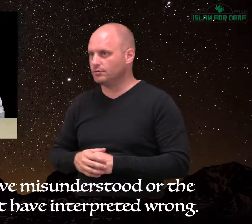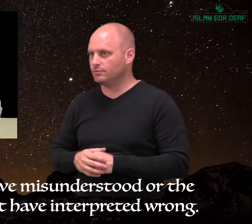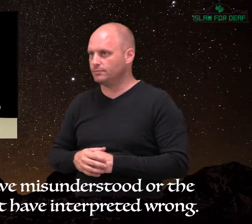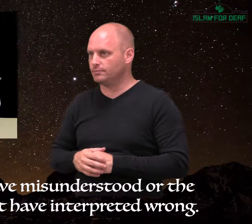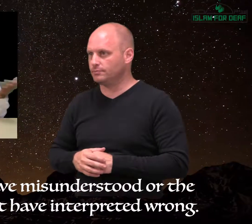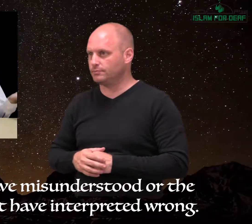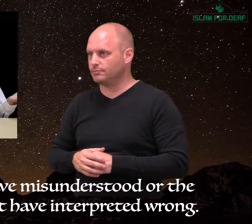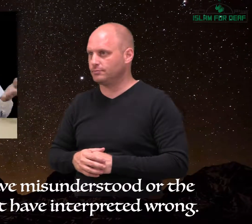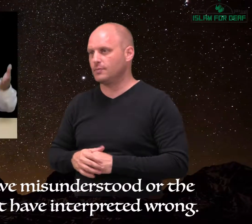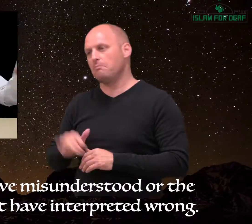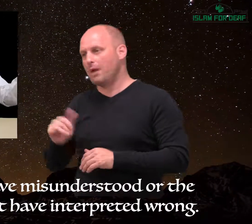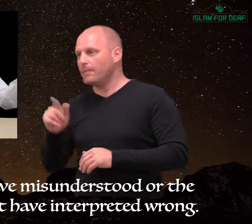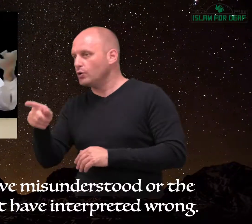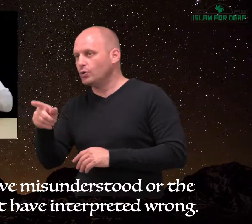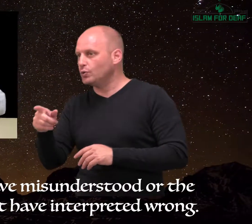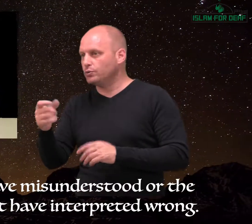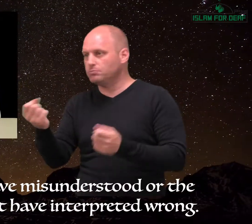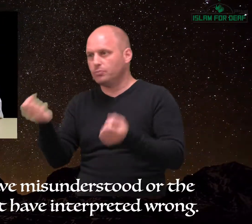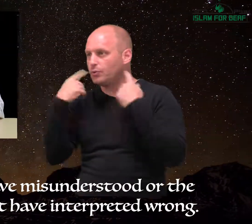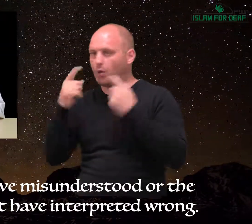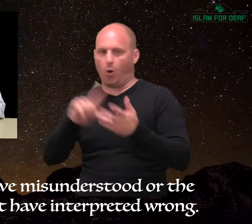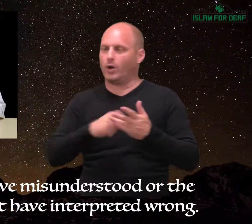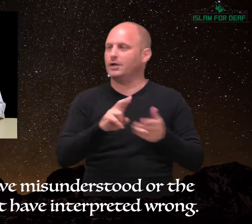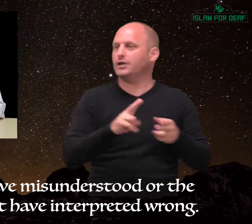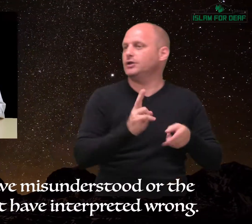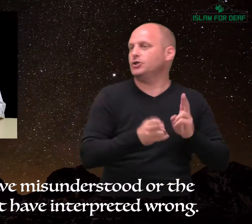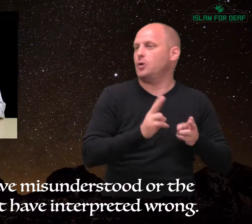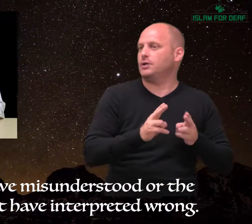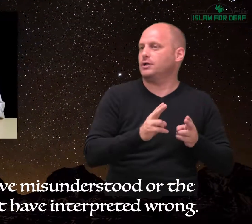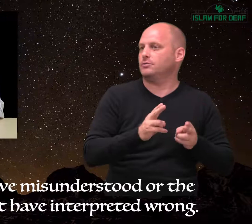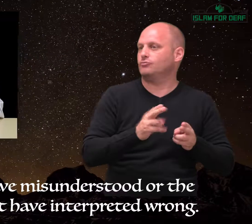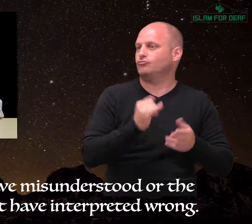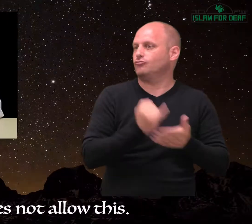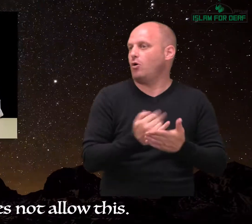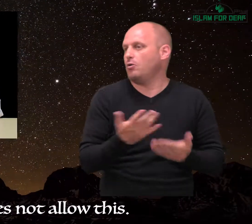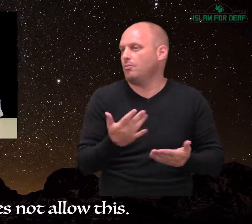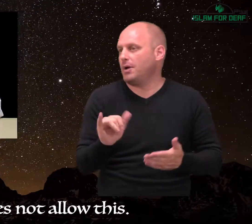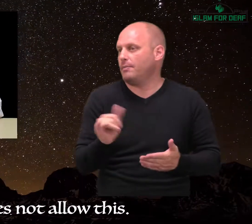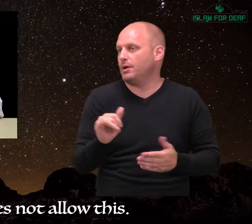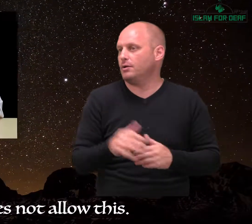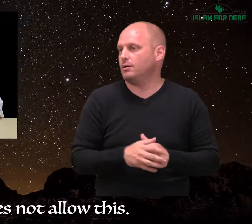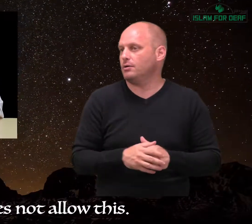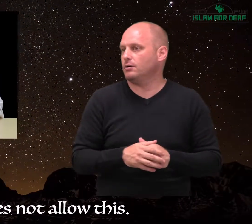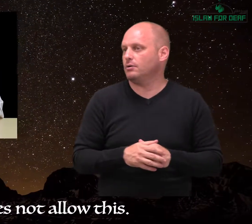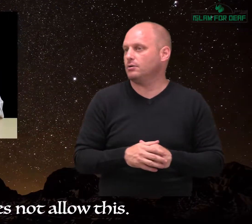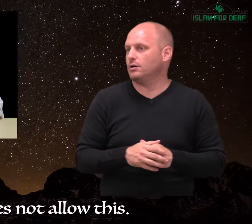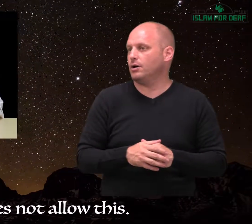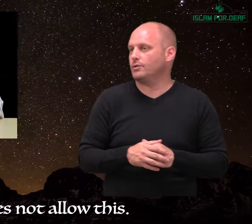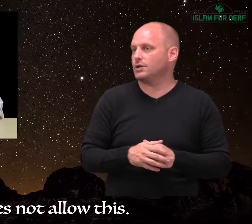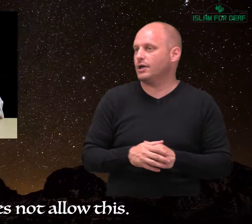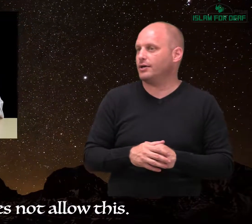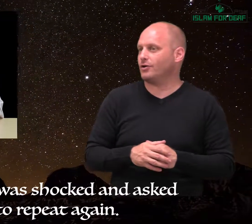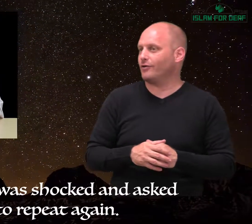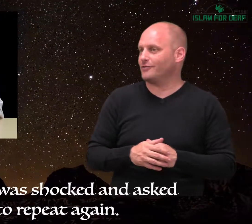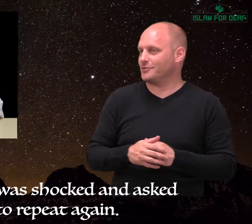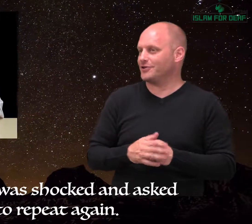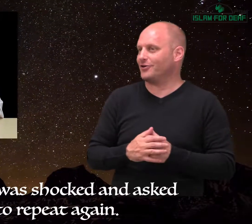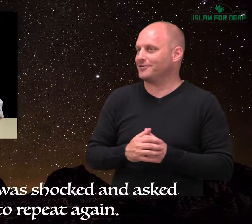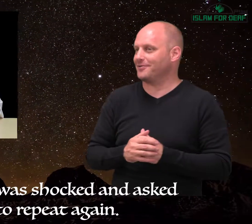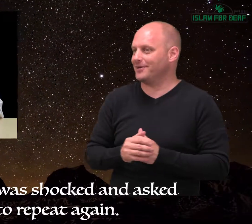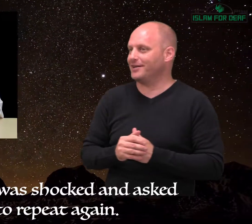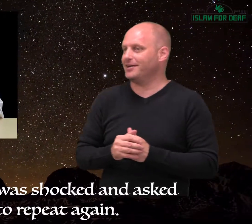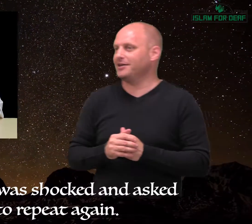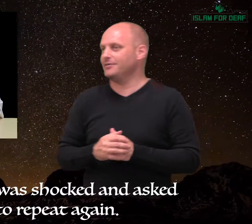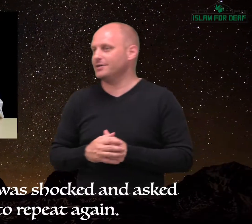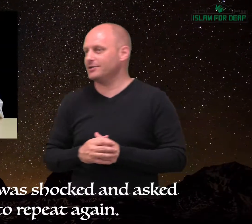So, you must have misunderstood or the interpreter must have interpreted wrong, but this is in Islam doesn't allow this. No. It was clear because all